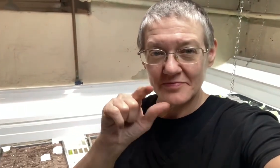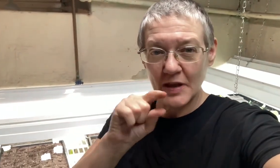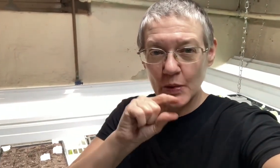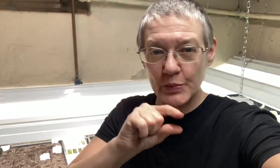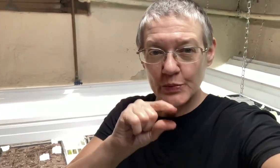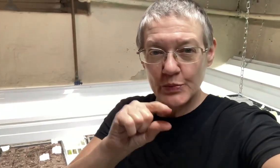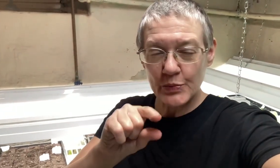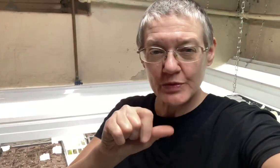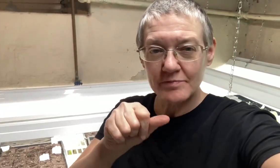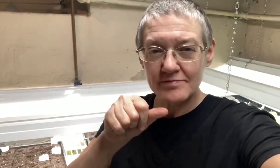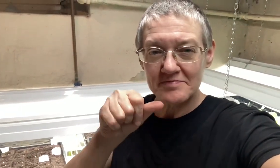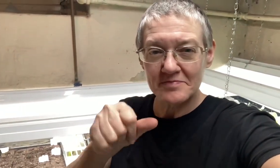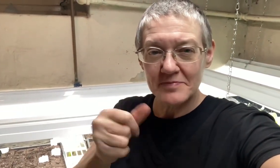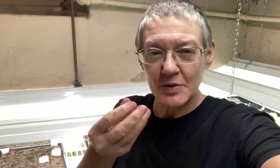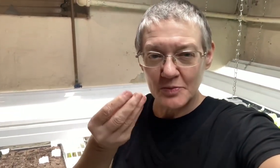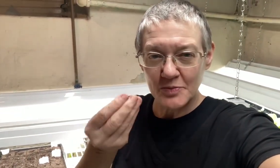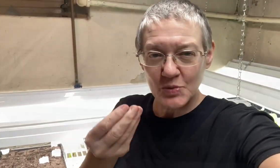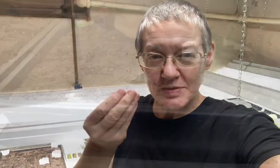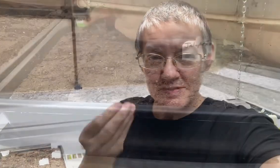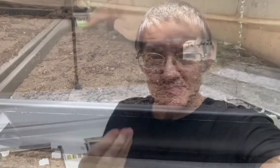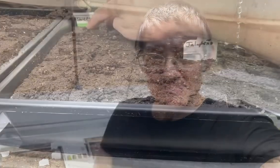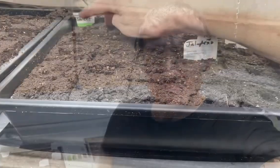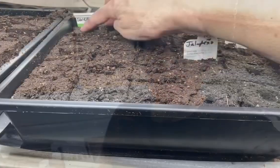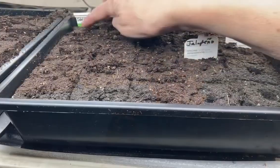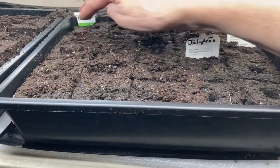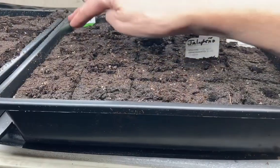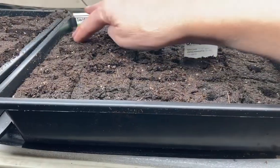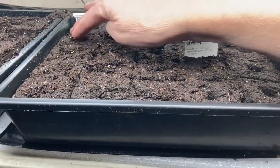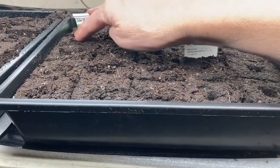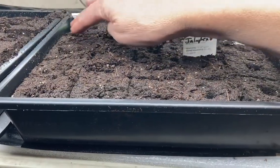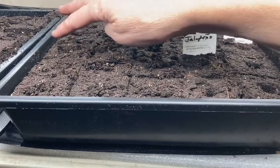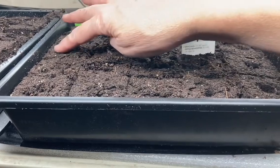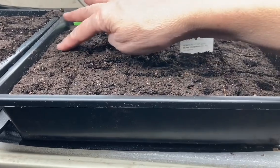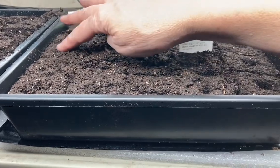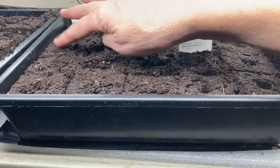I like to put a little bit of soil on top of each seed hole.